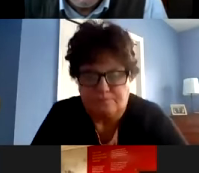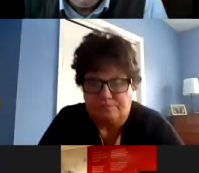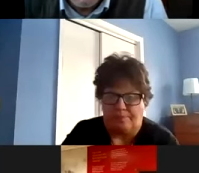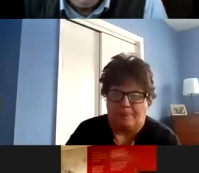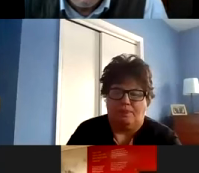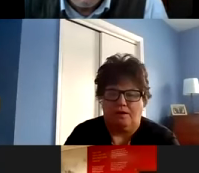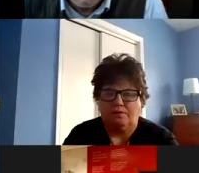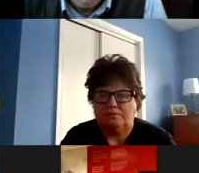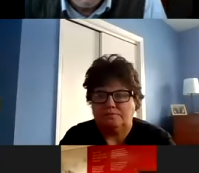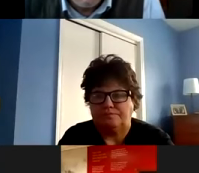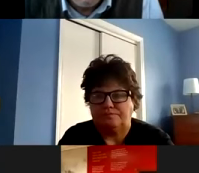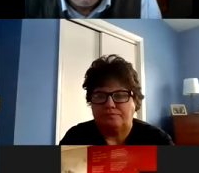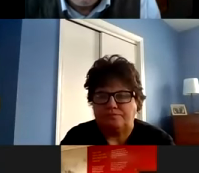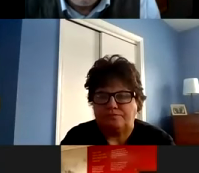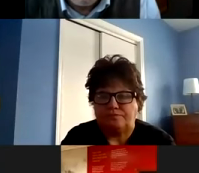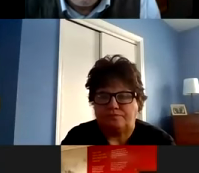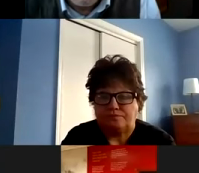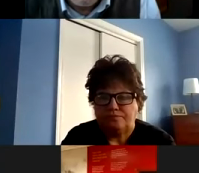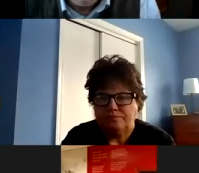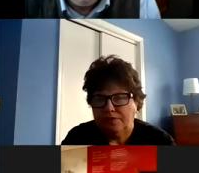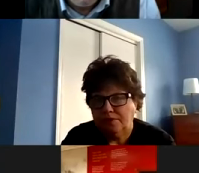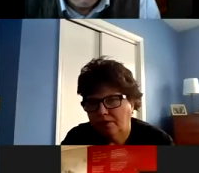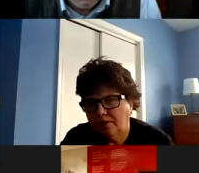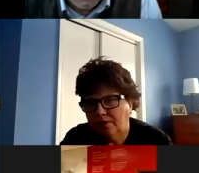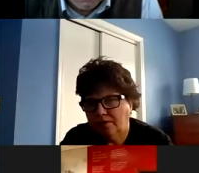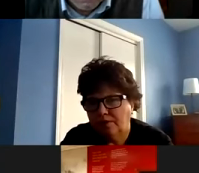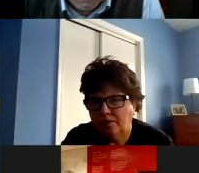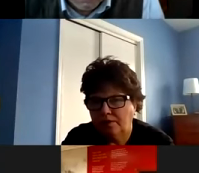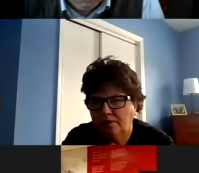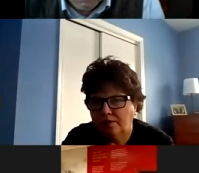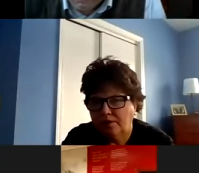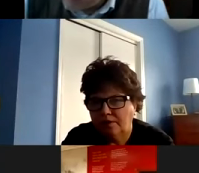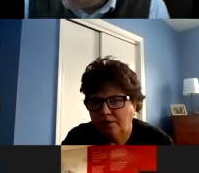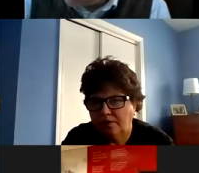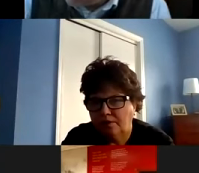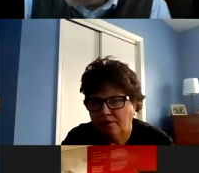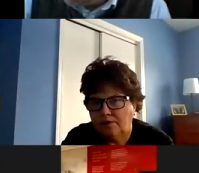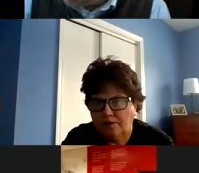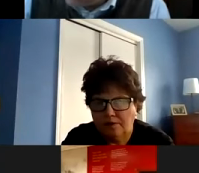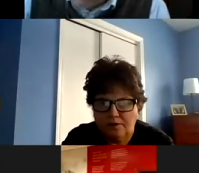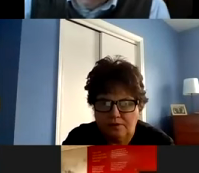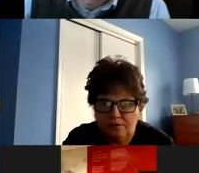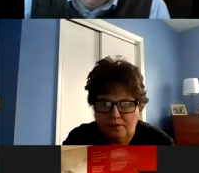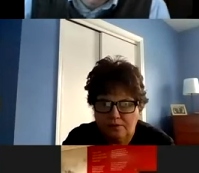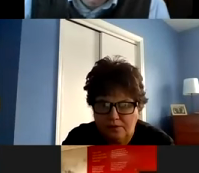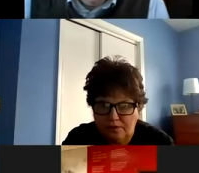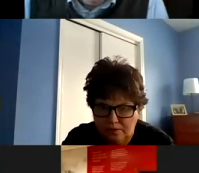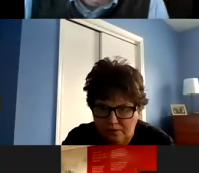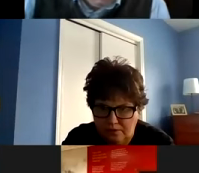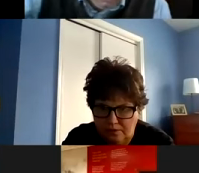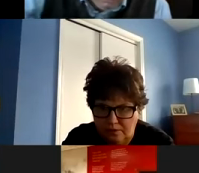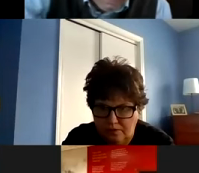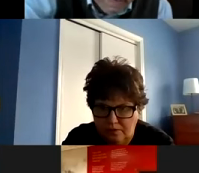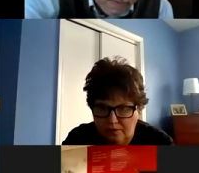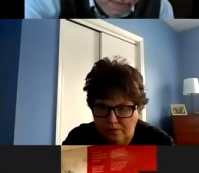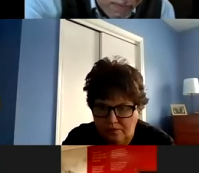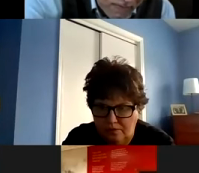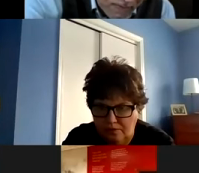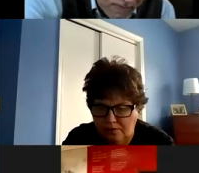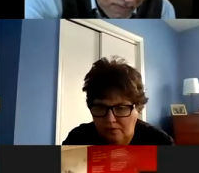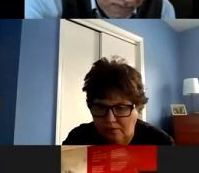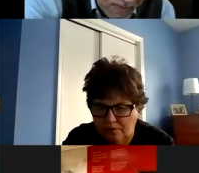Hi, I'm Bobby Fleischman. I'm the Provost and Vice President for Academic Affairs at Ferris State University. And my